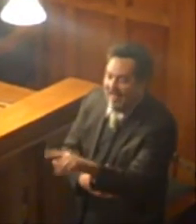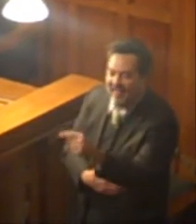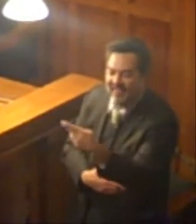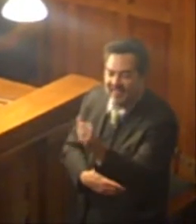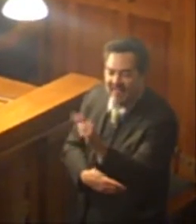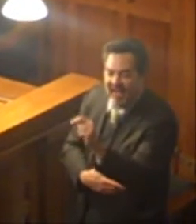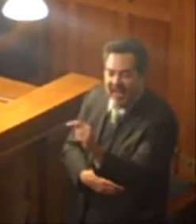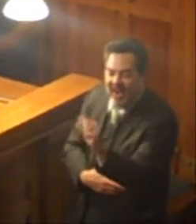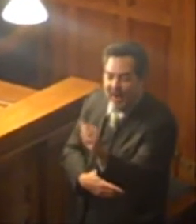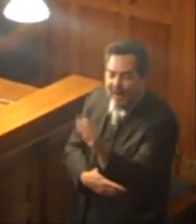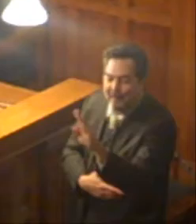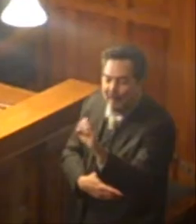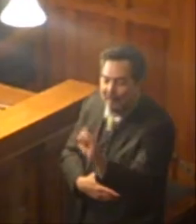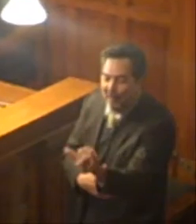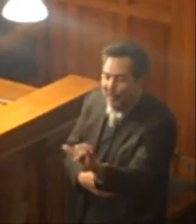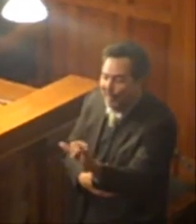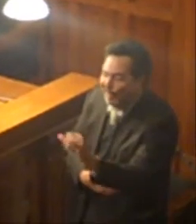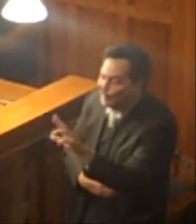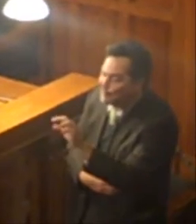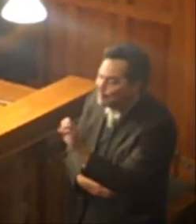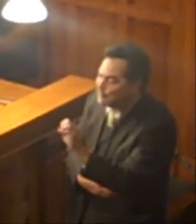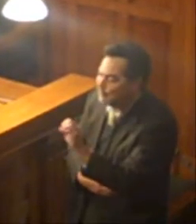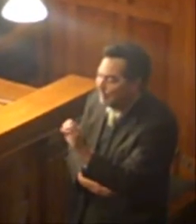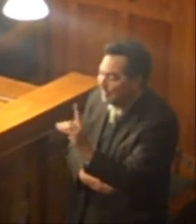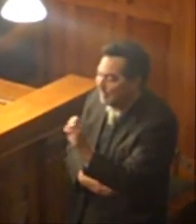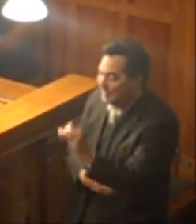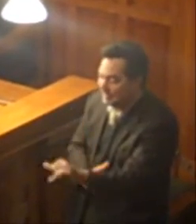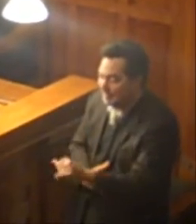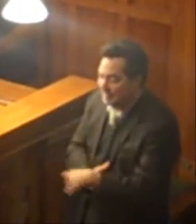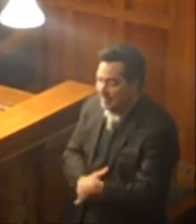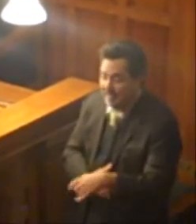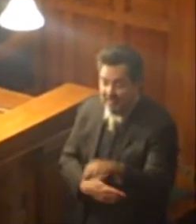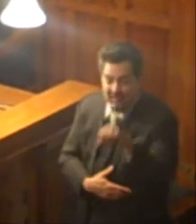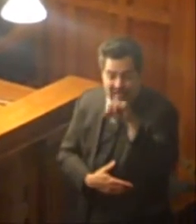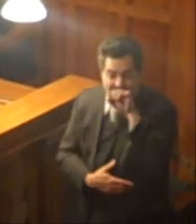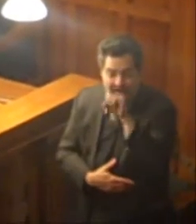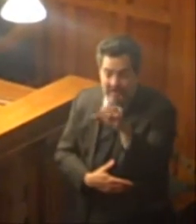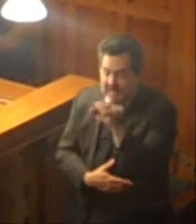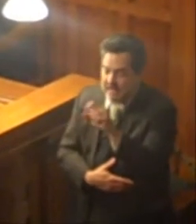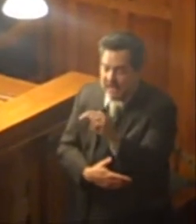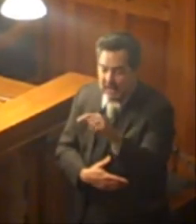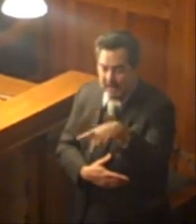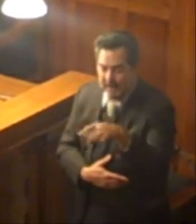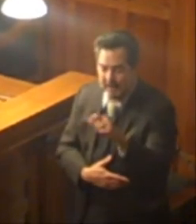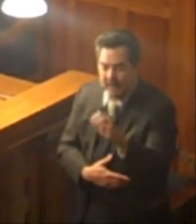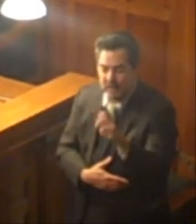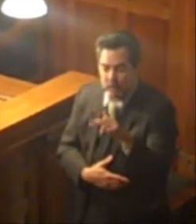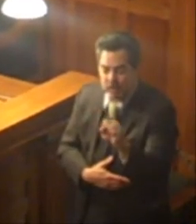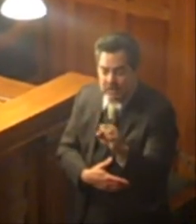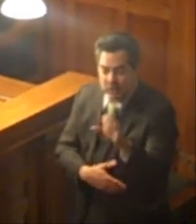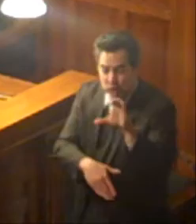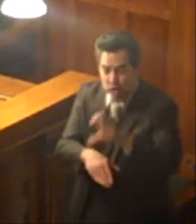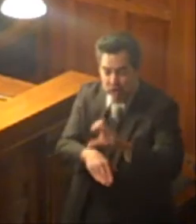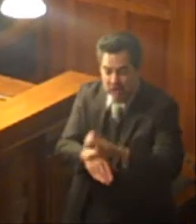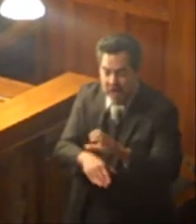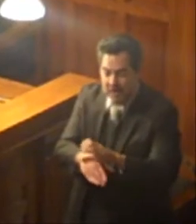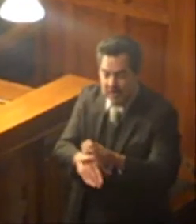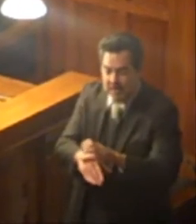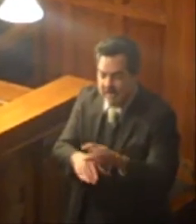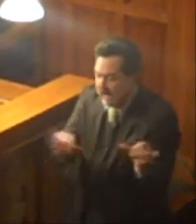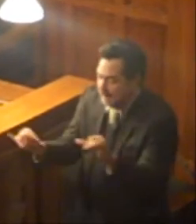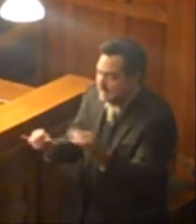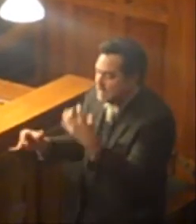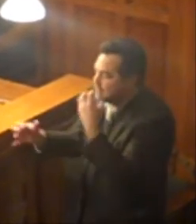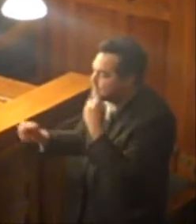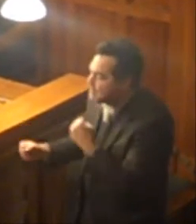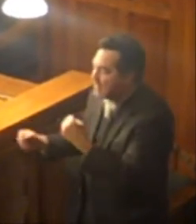up in the Acre. He was a Lowell graduate. He loved St. Patrick's as much as he loved the city. He was true to